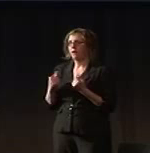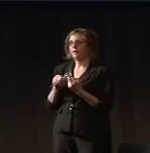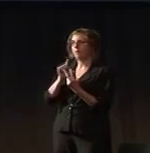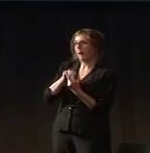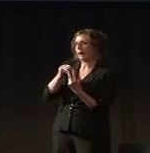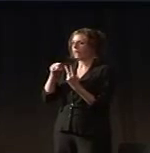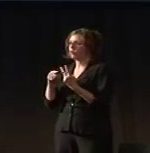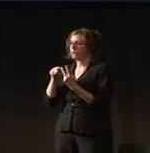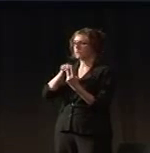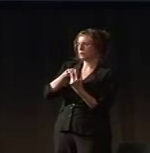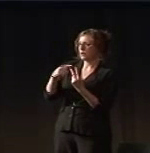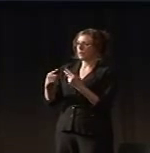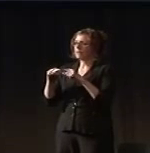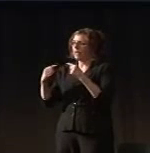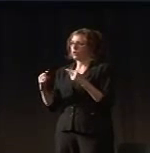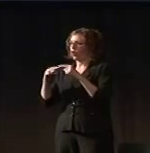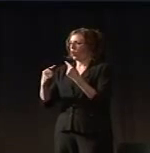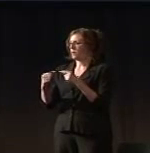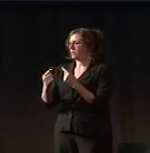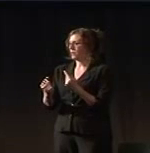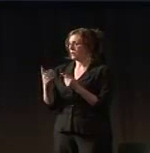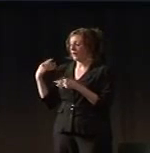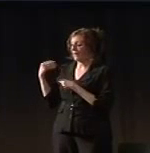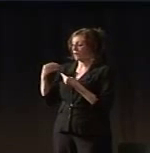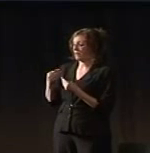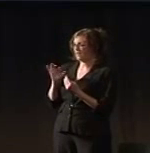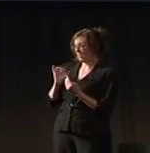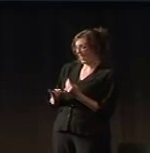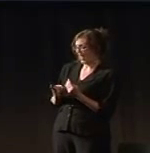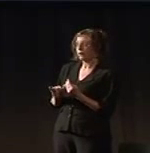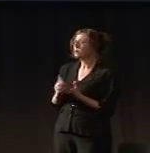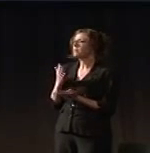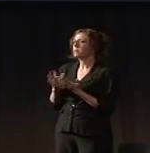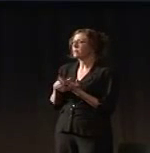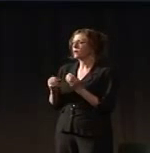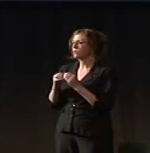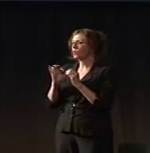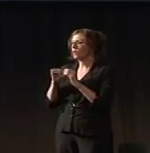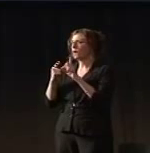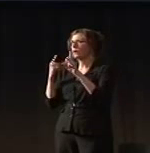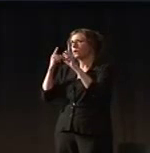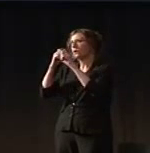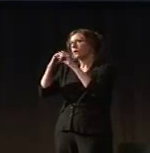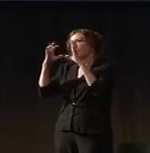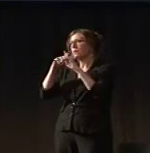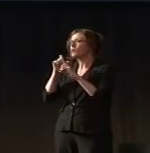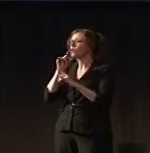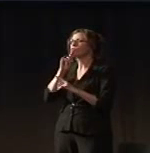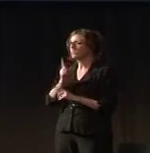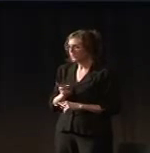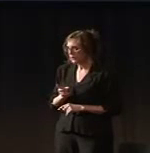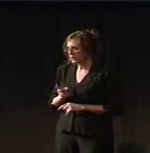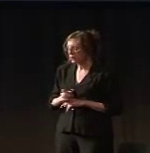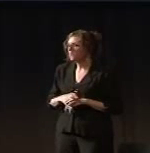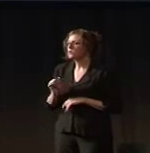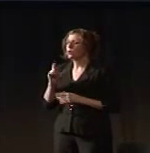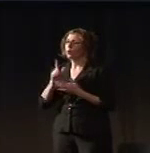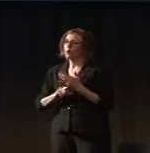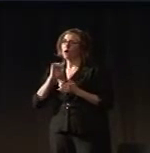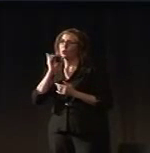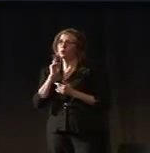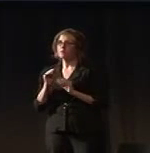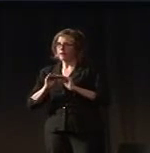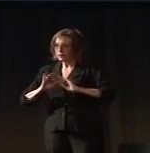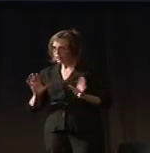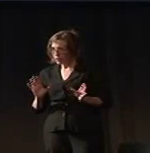dichotomies, might in fact really be much more aspirational than real. So it might be what seems at first to be a very clear